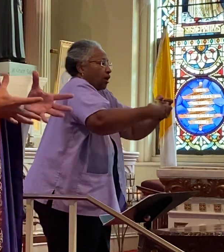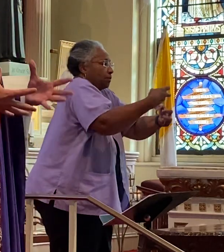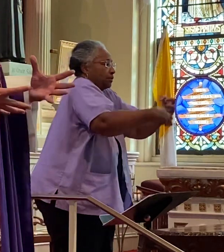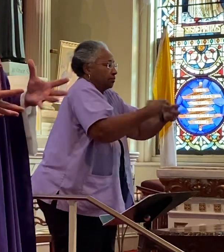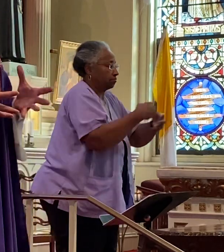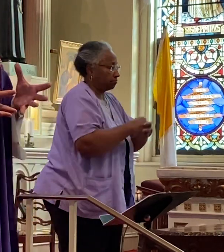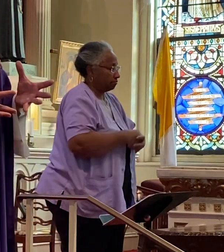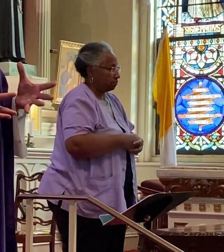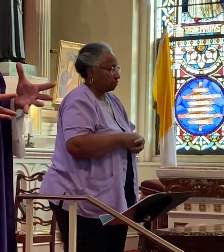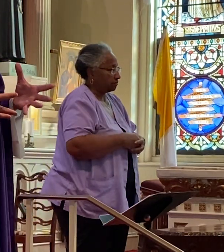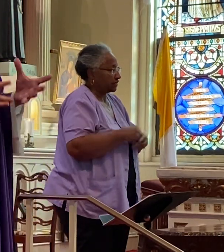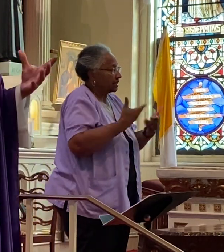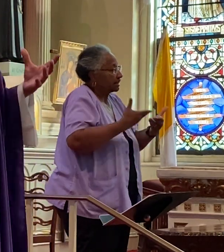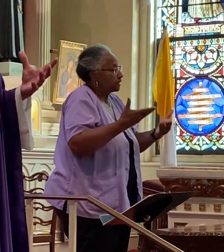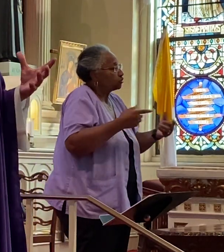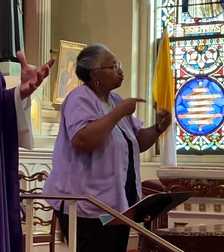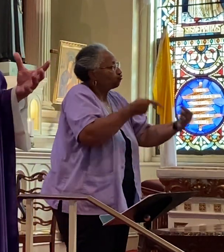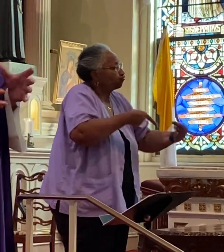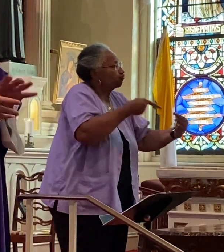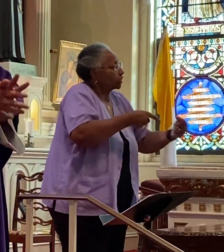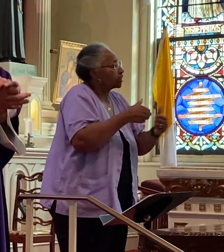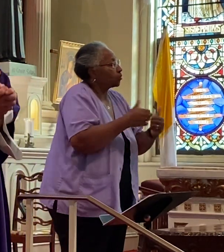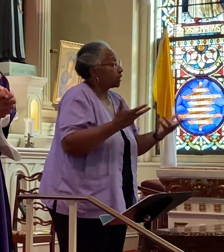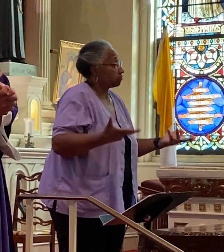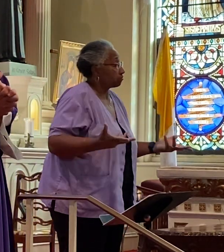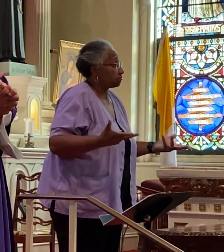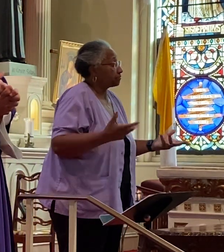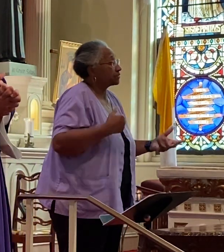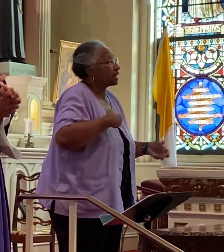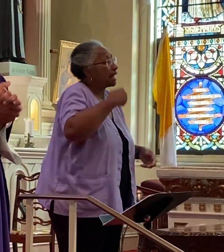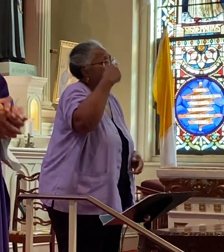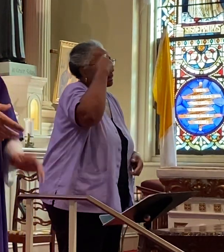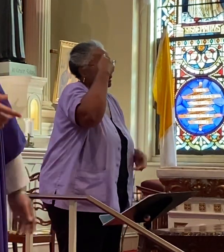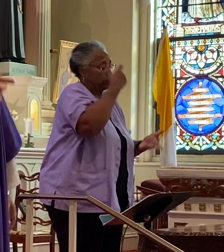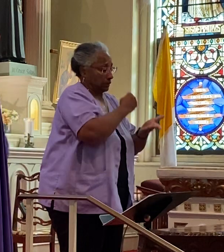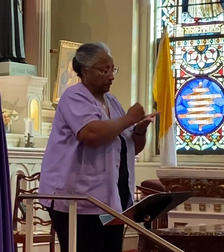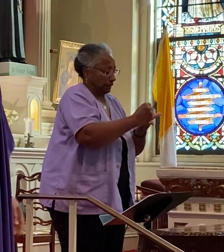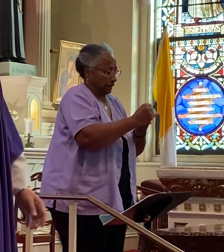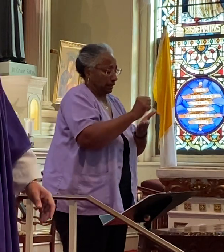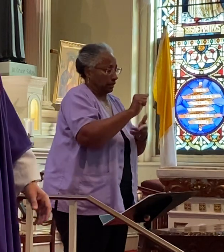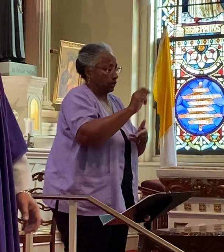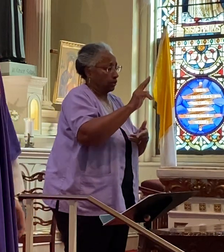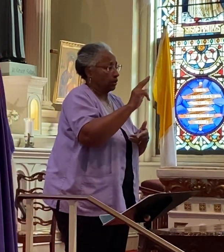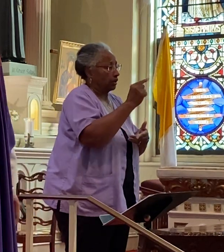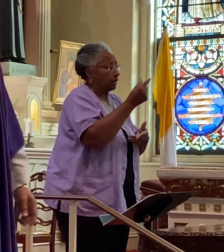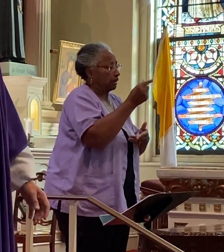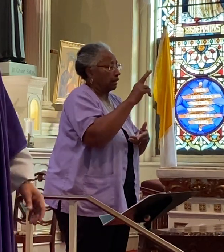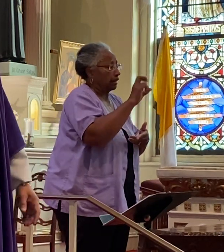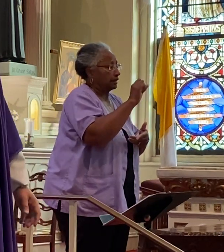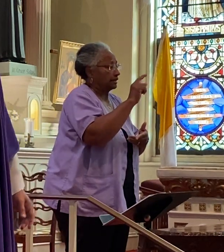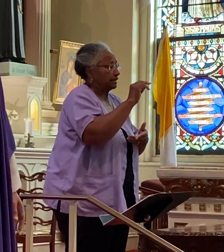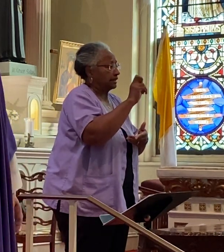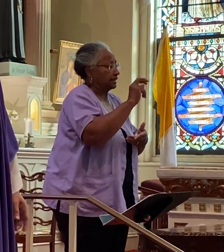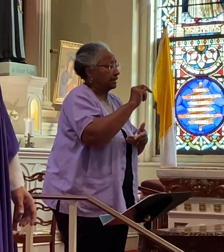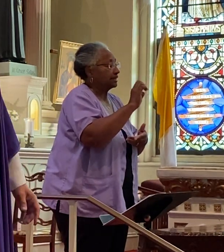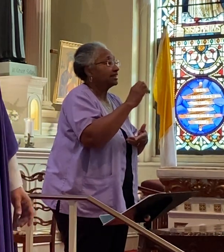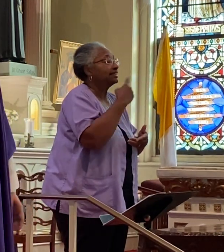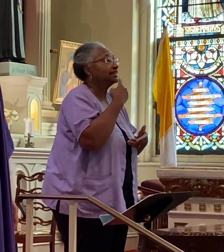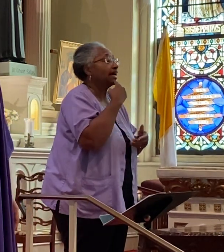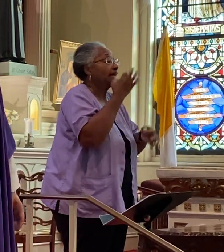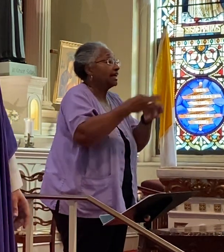that you're dealing with. St. Augustine, I think it was the one who said, that if we could get rid of one vice every